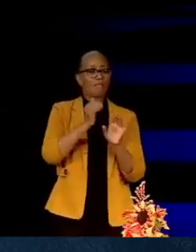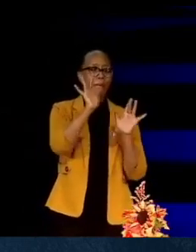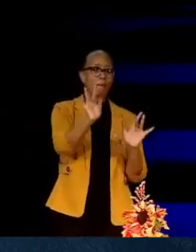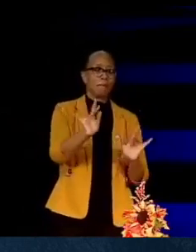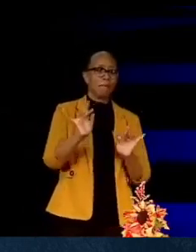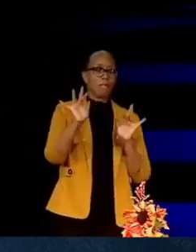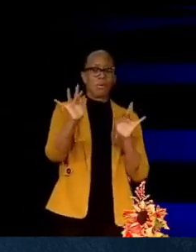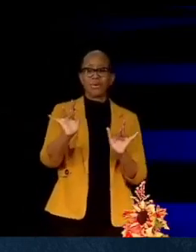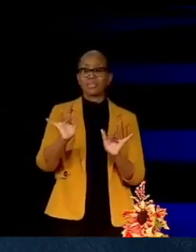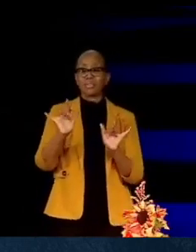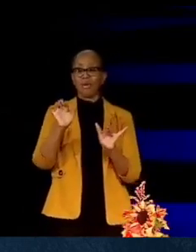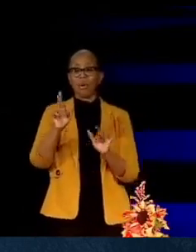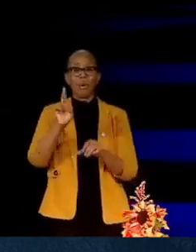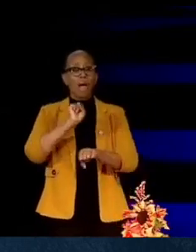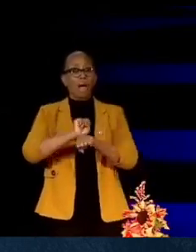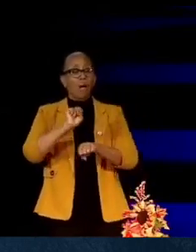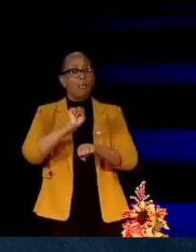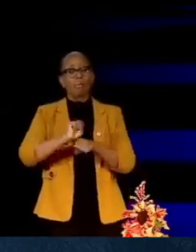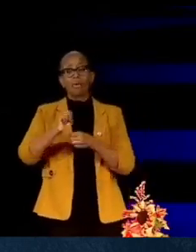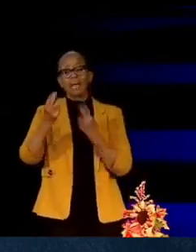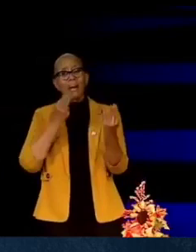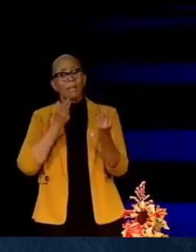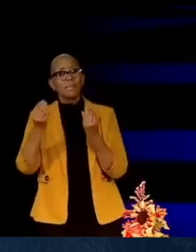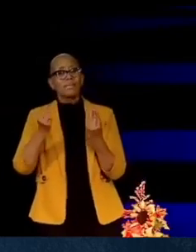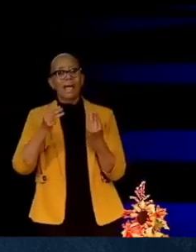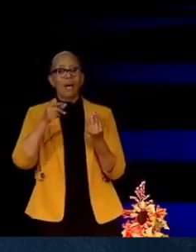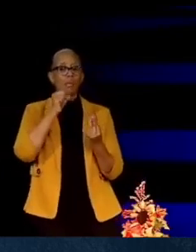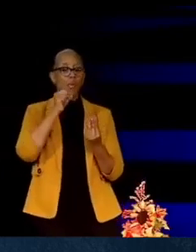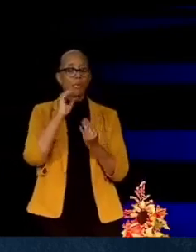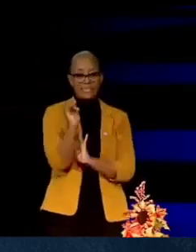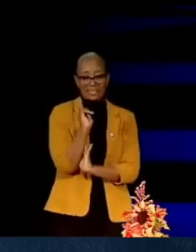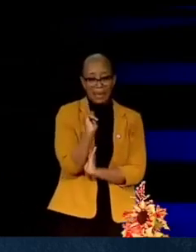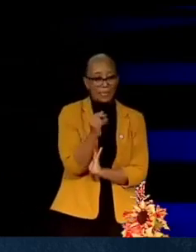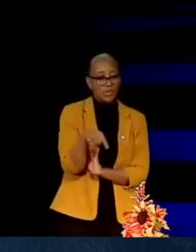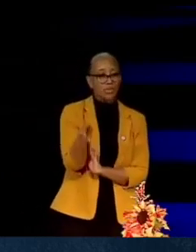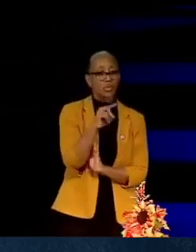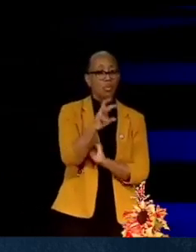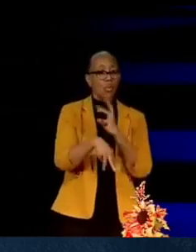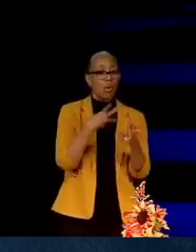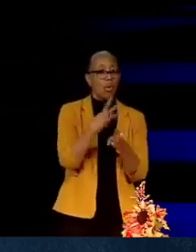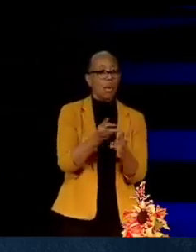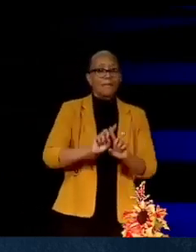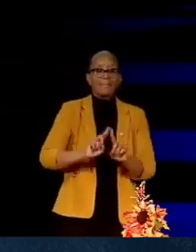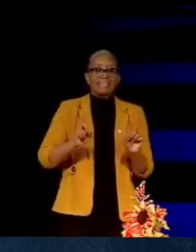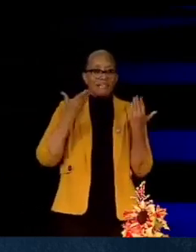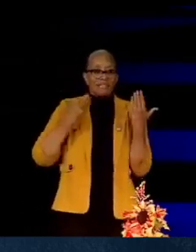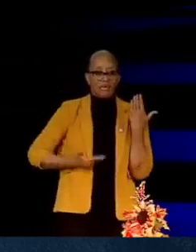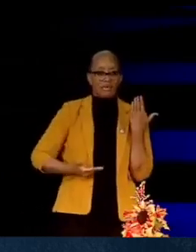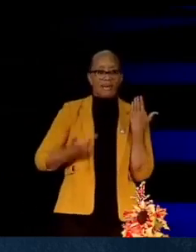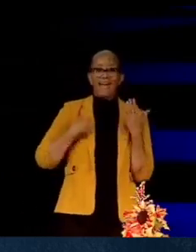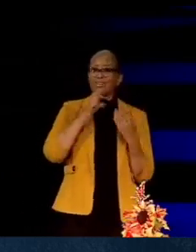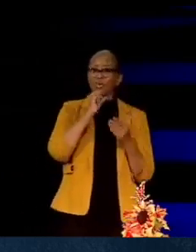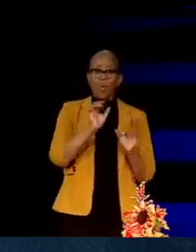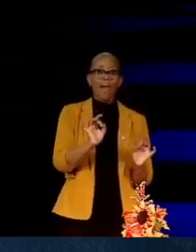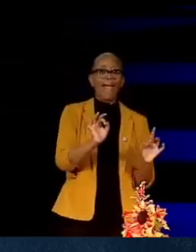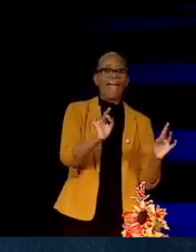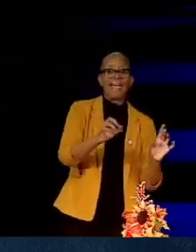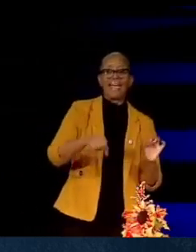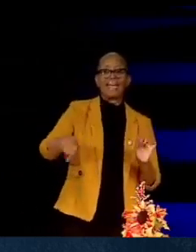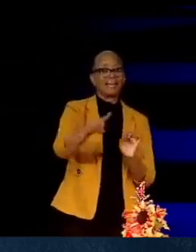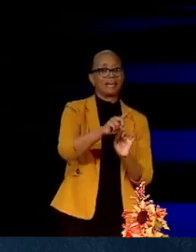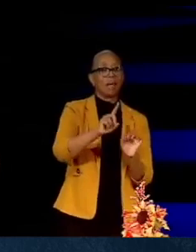work and minister to you, but I won't become you. Because it says, hating even the